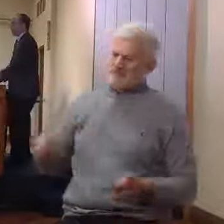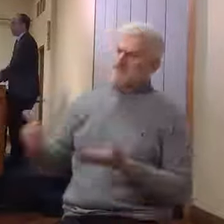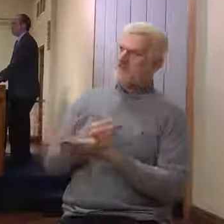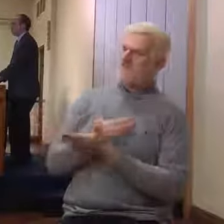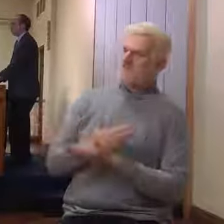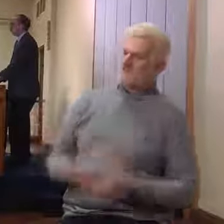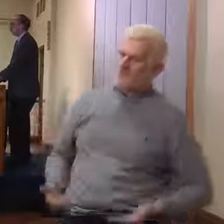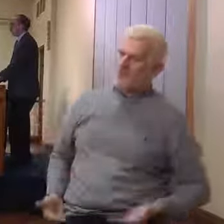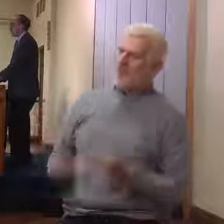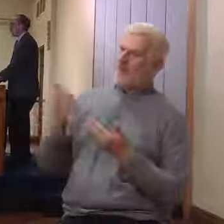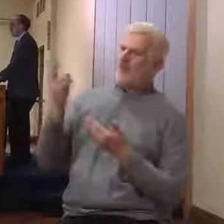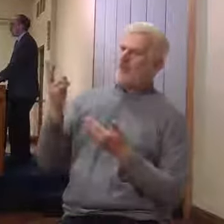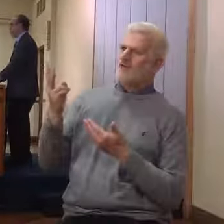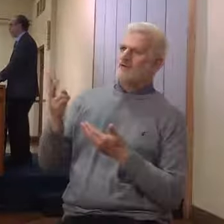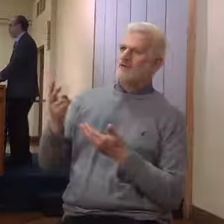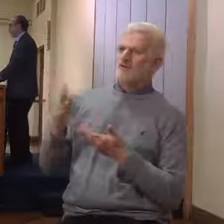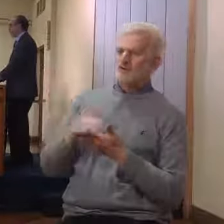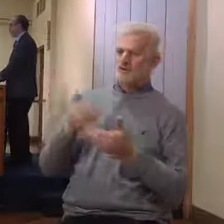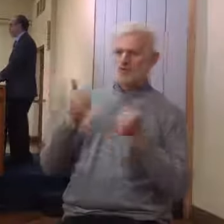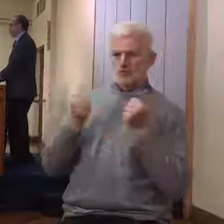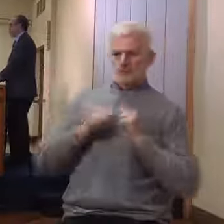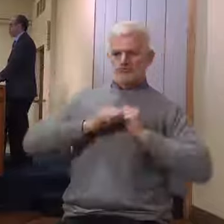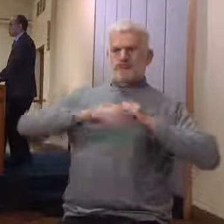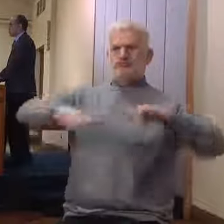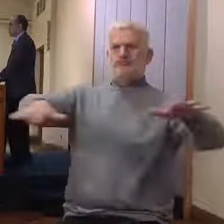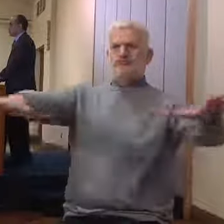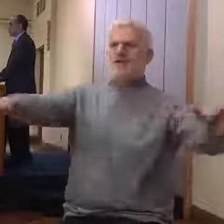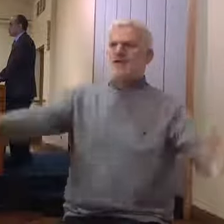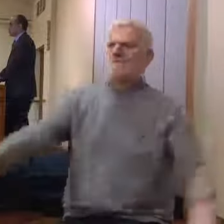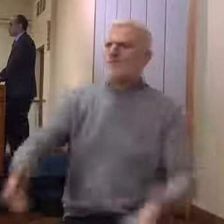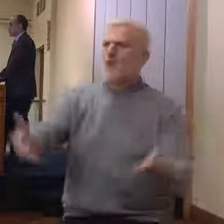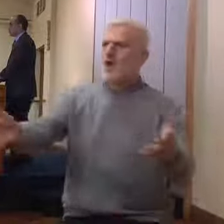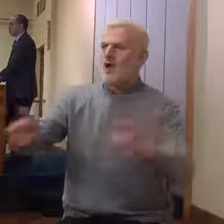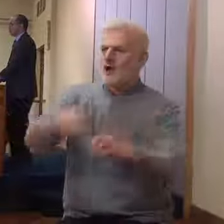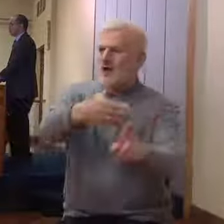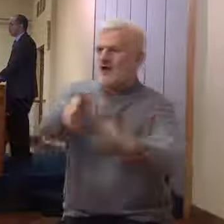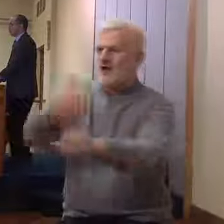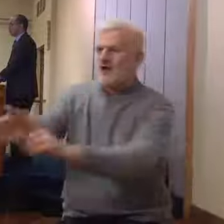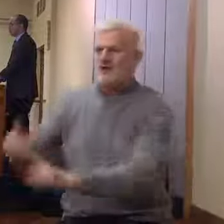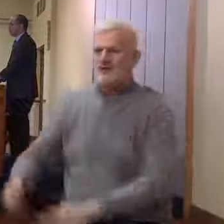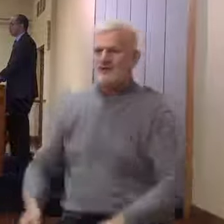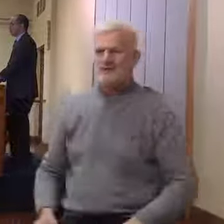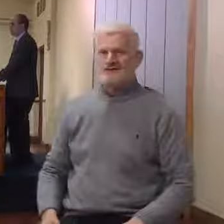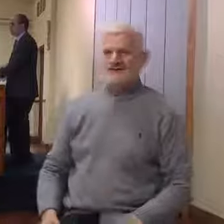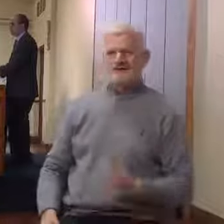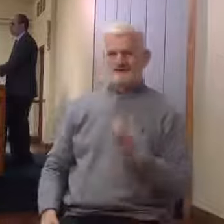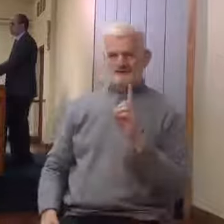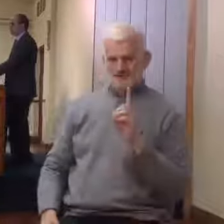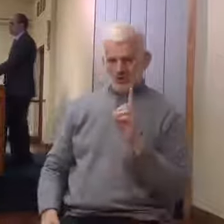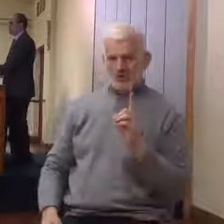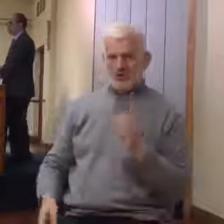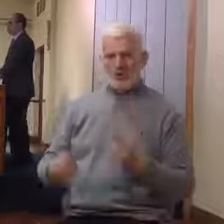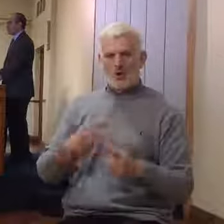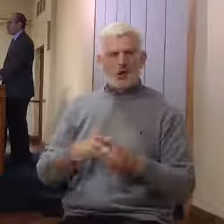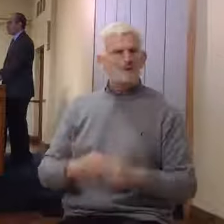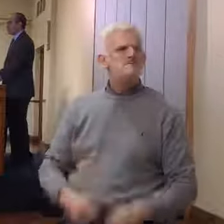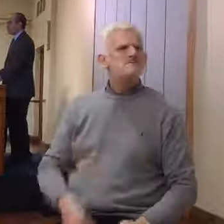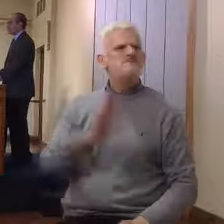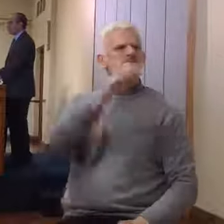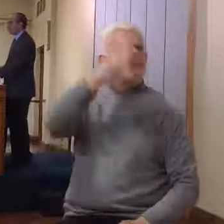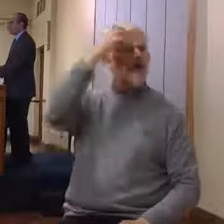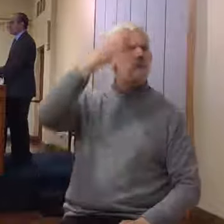So again, it is not our business to overthrow any God. But don't jump